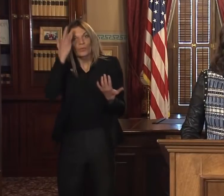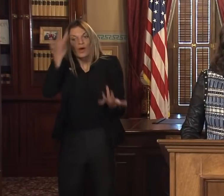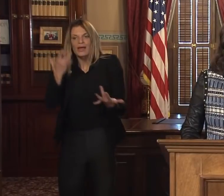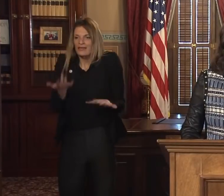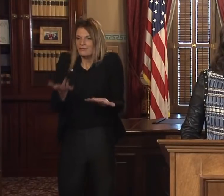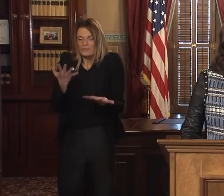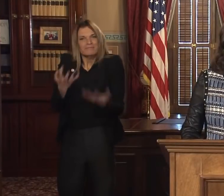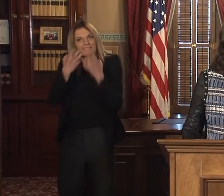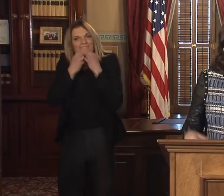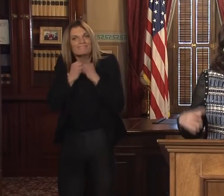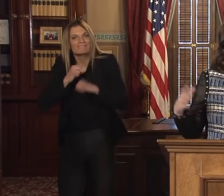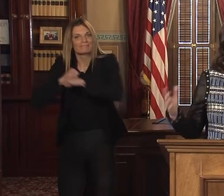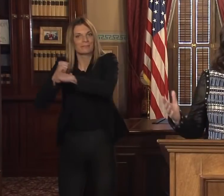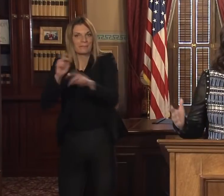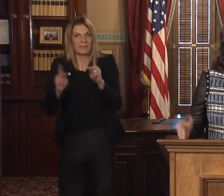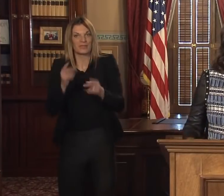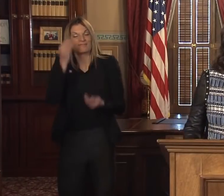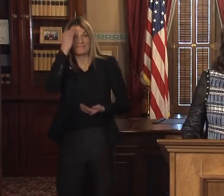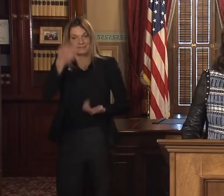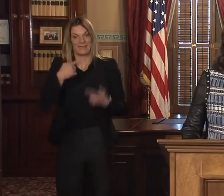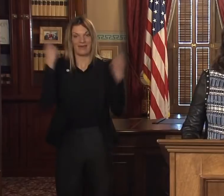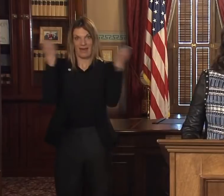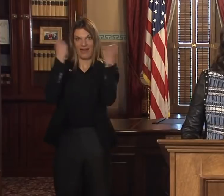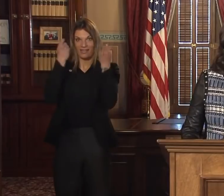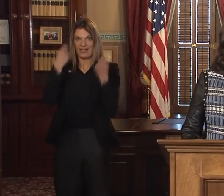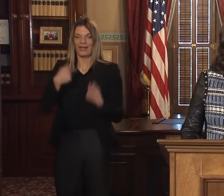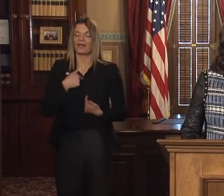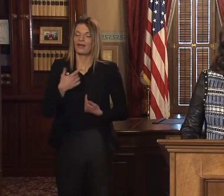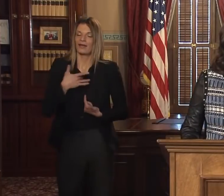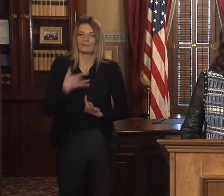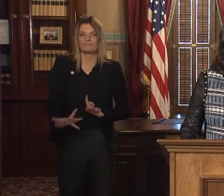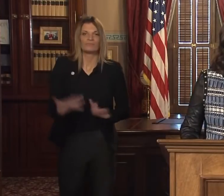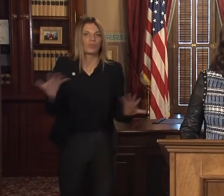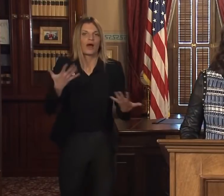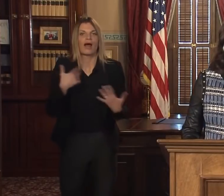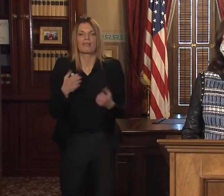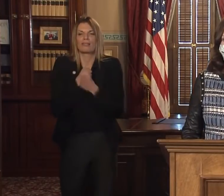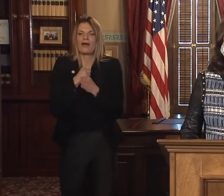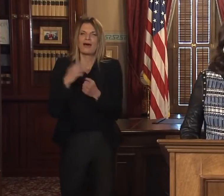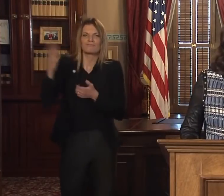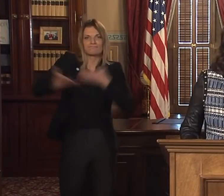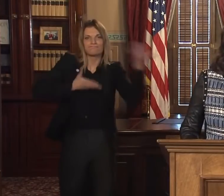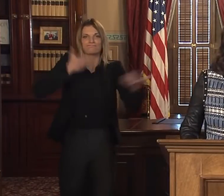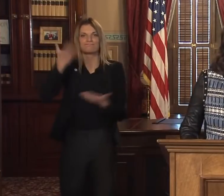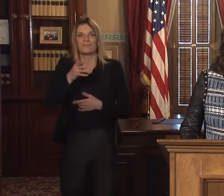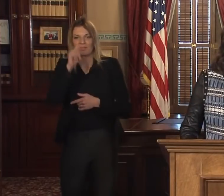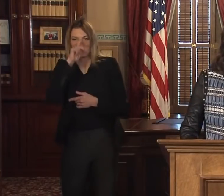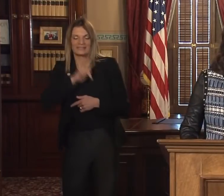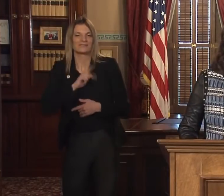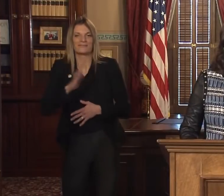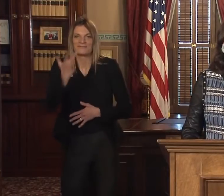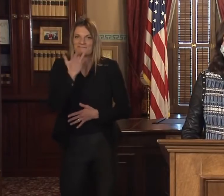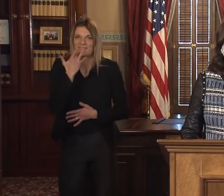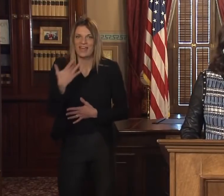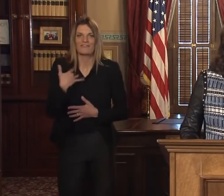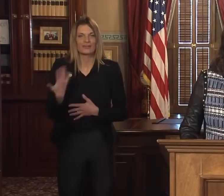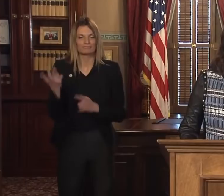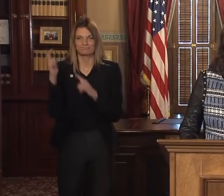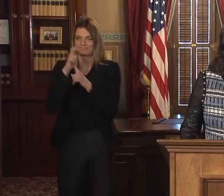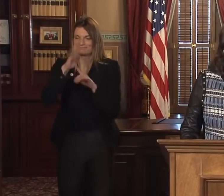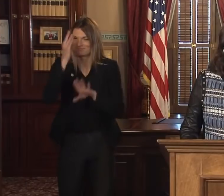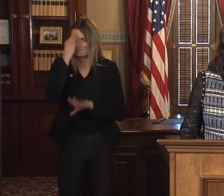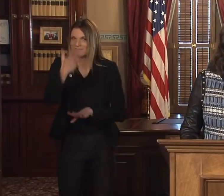for the holidays, you know, I'm the kind of person I love to have a big holiday dinner. Thanksgiving's my favorite holiday. Watch football